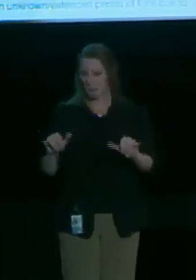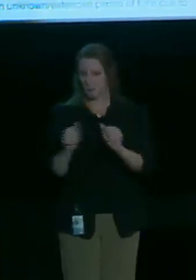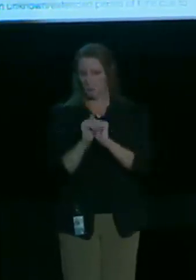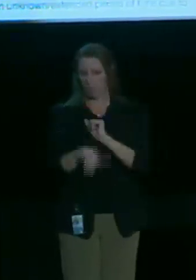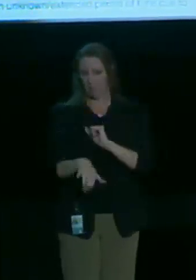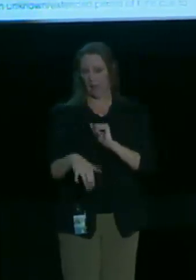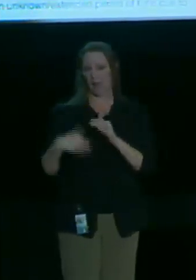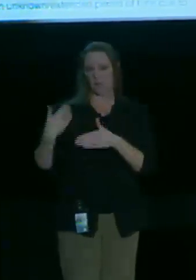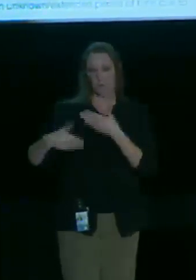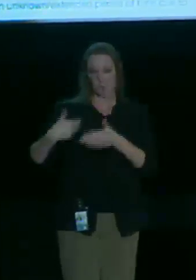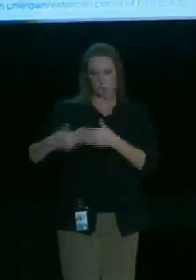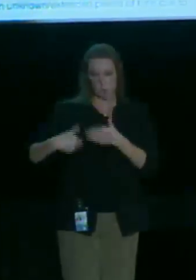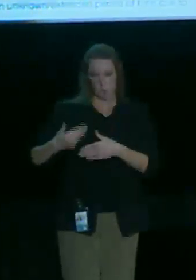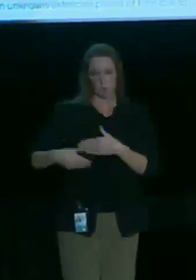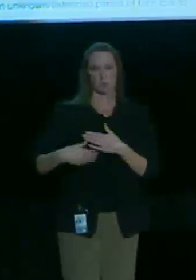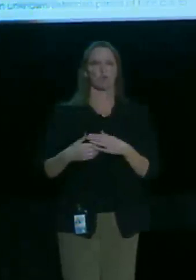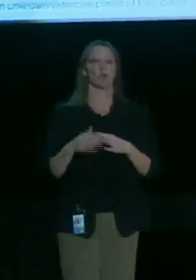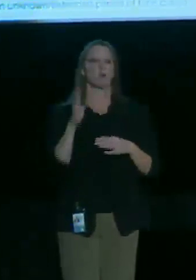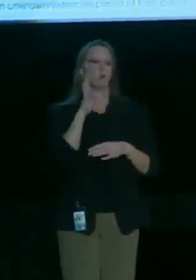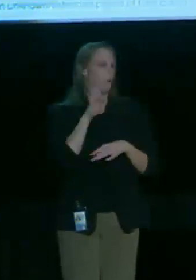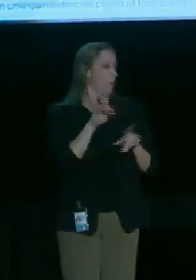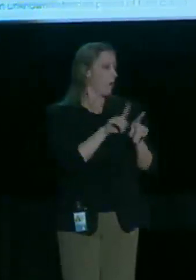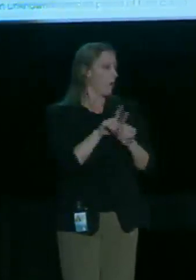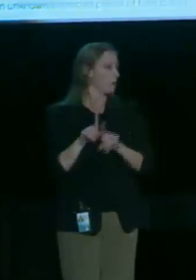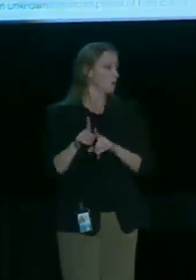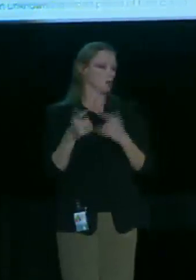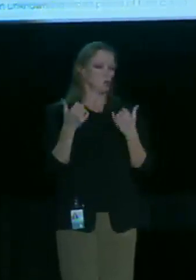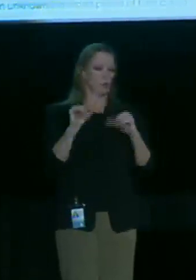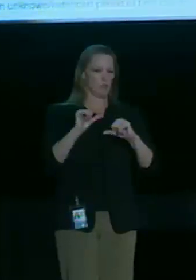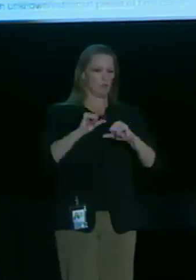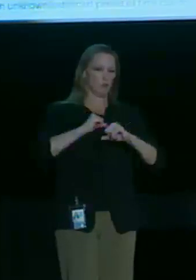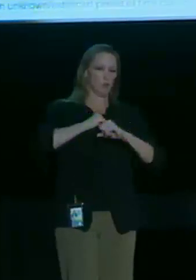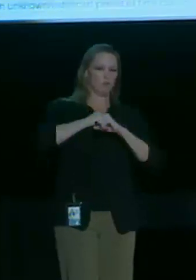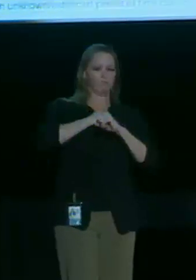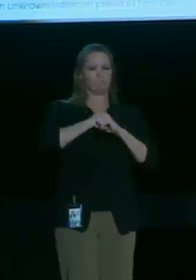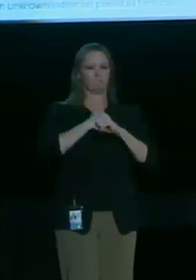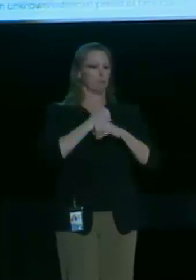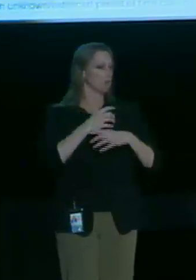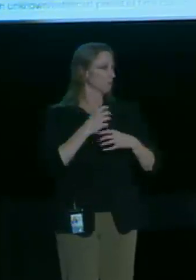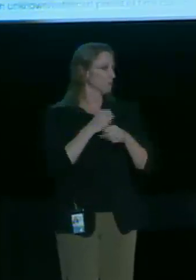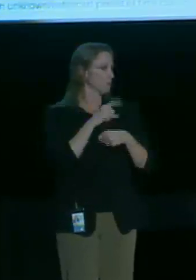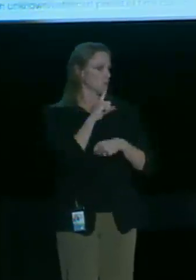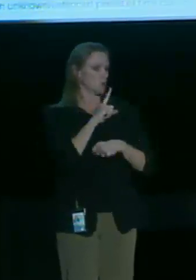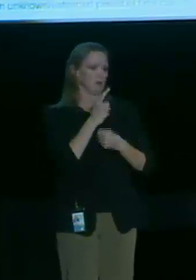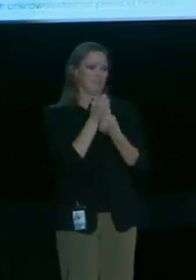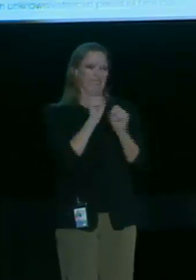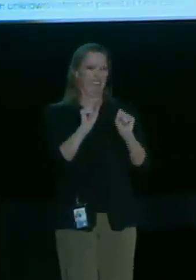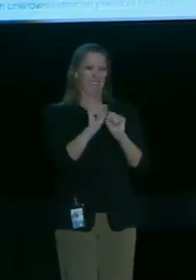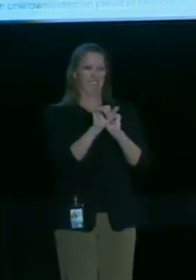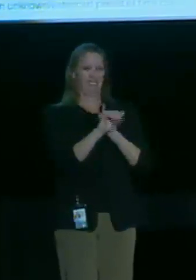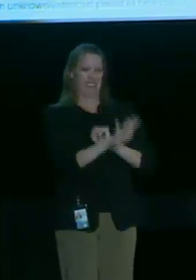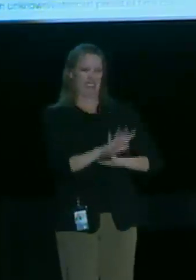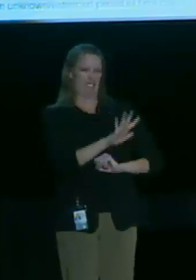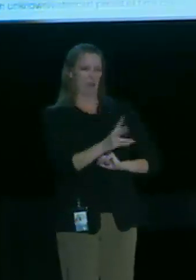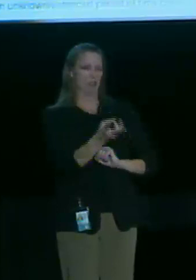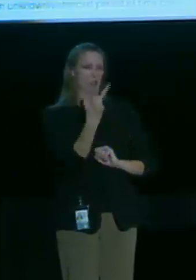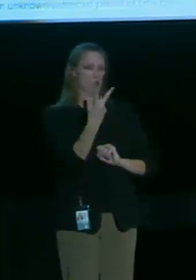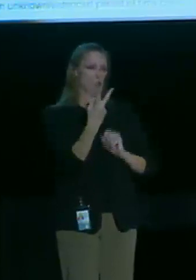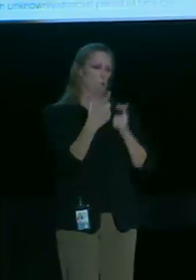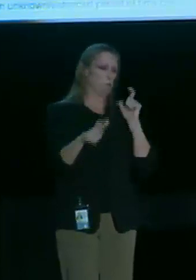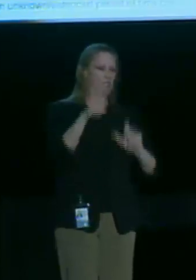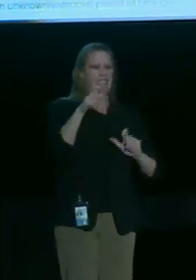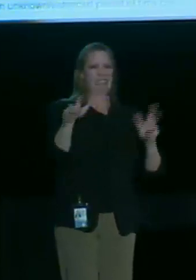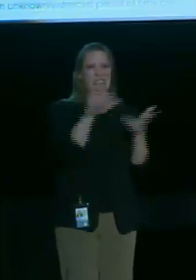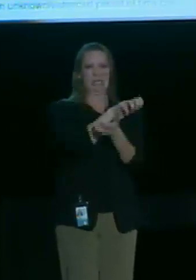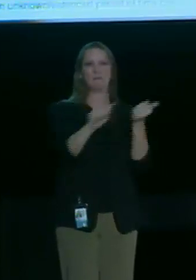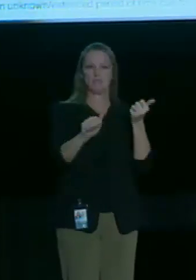of days, we'll be working to securitize the 2 areas that are the most heavily damaged, where we have the most number of